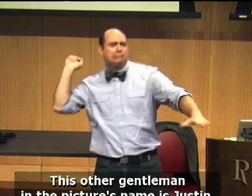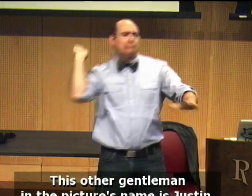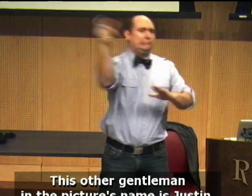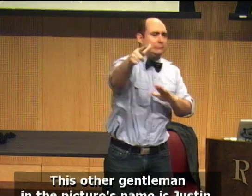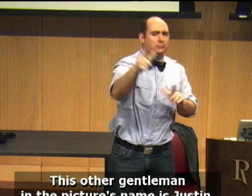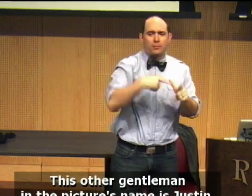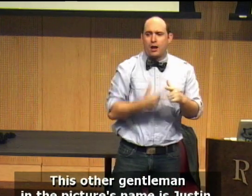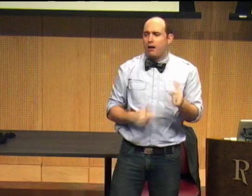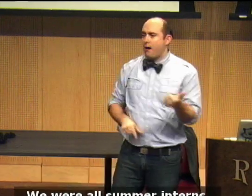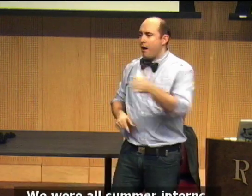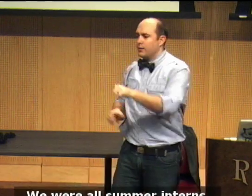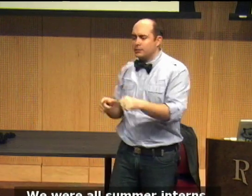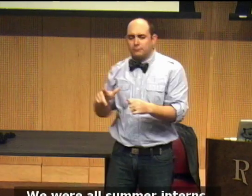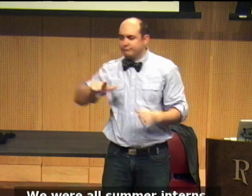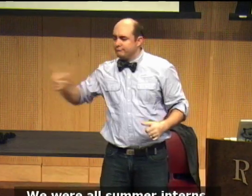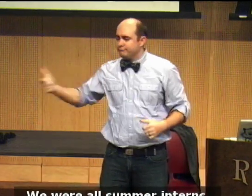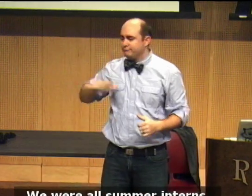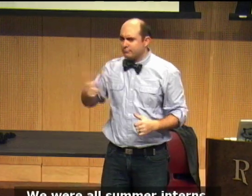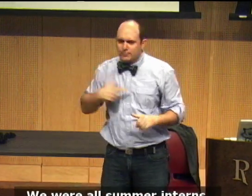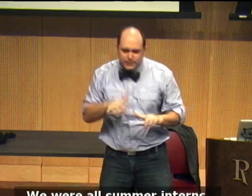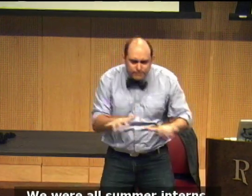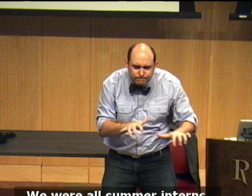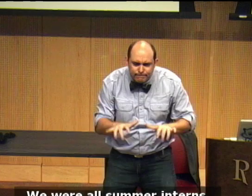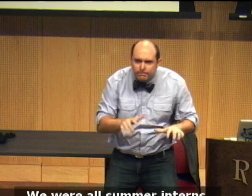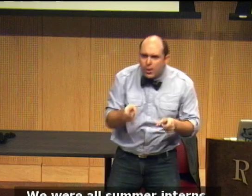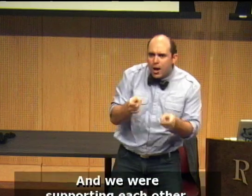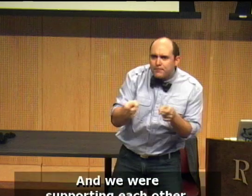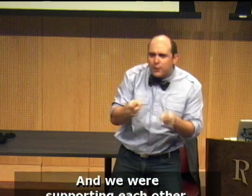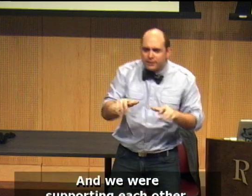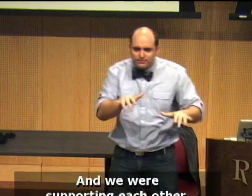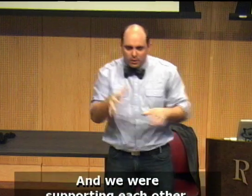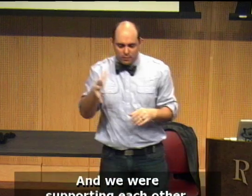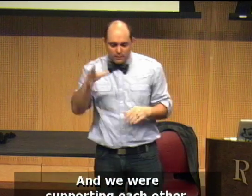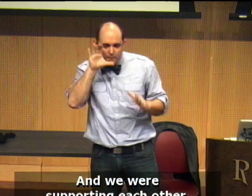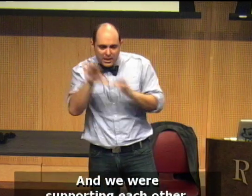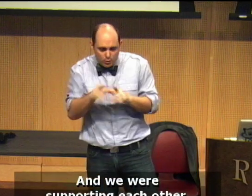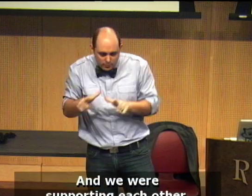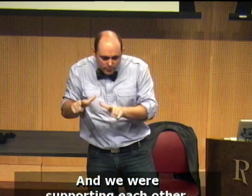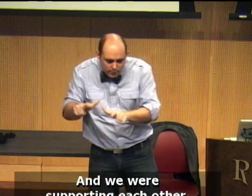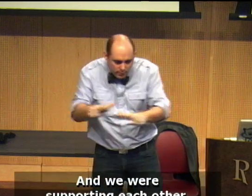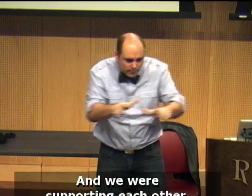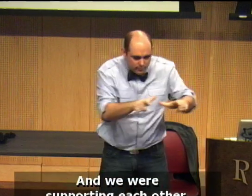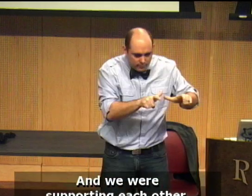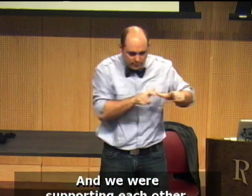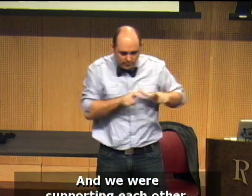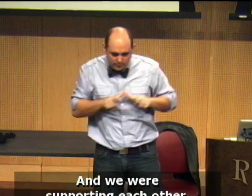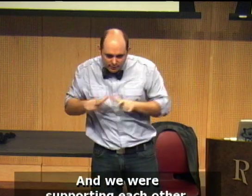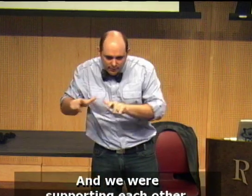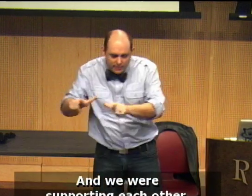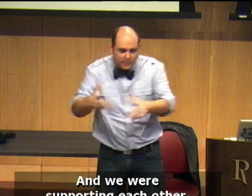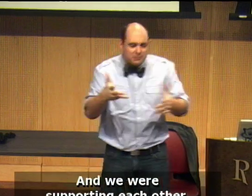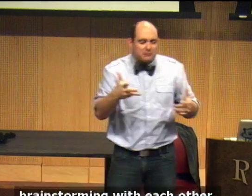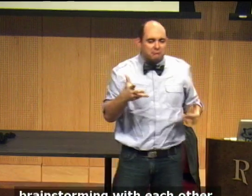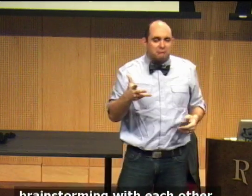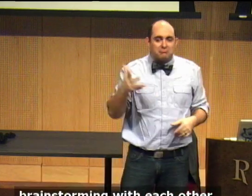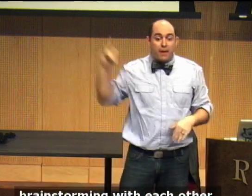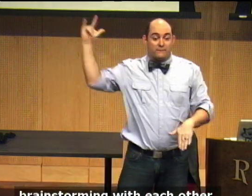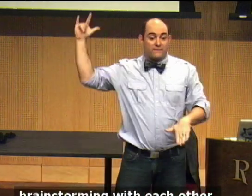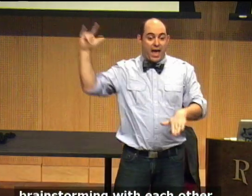is Justin. We were all summer interns, and we were supporting each other, brainstorming with